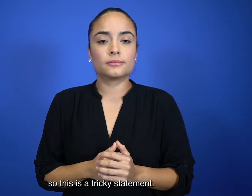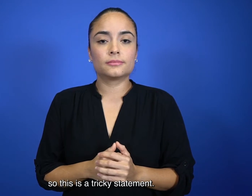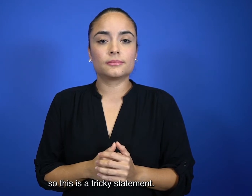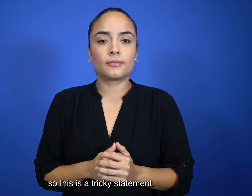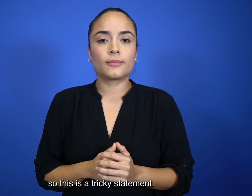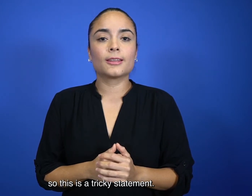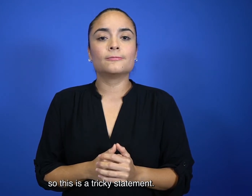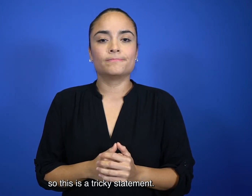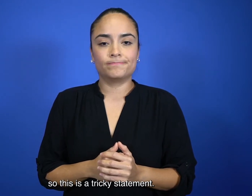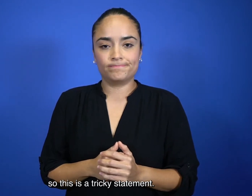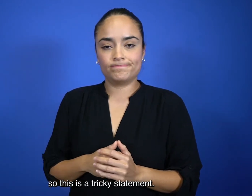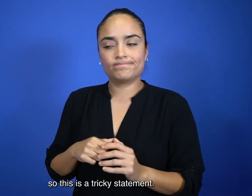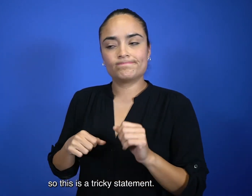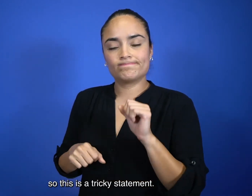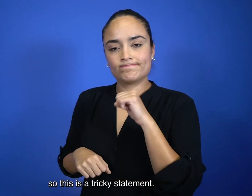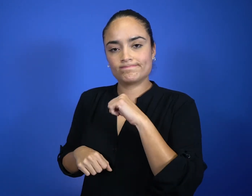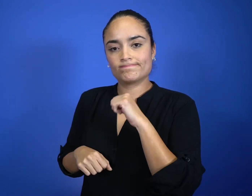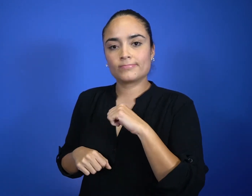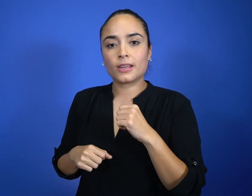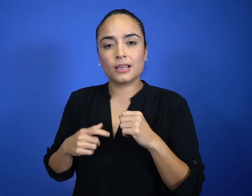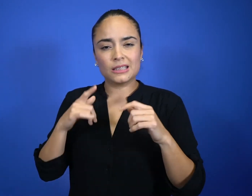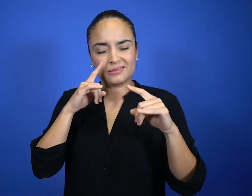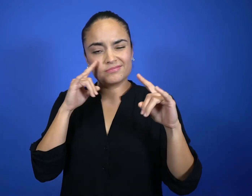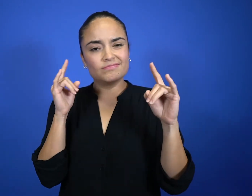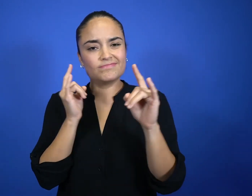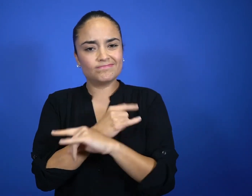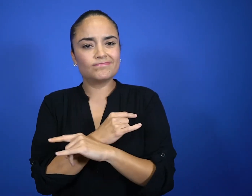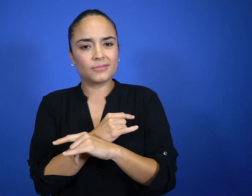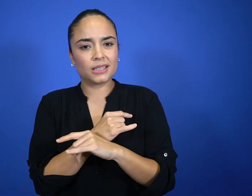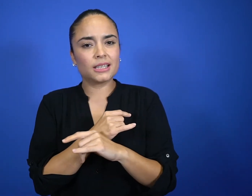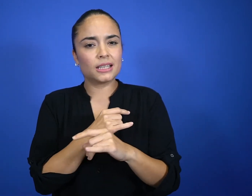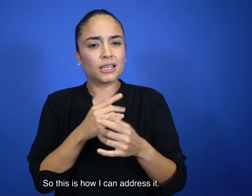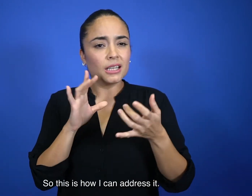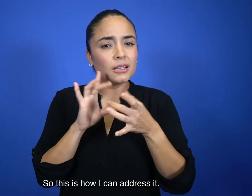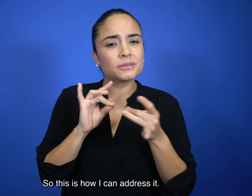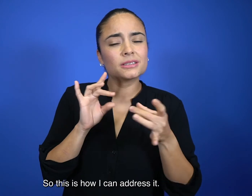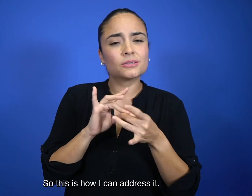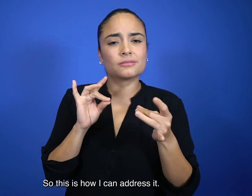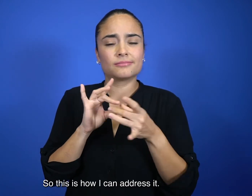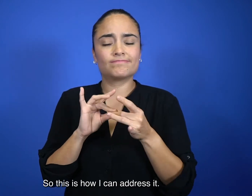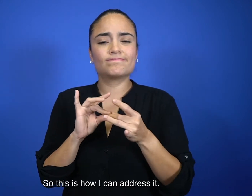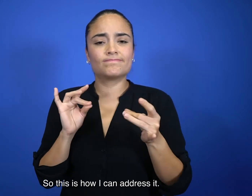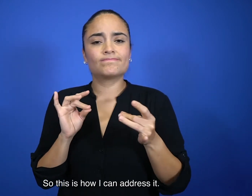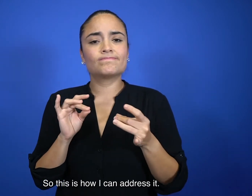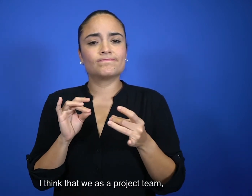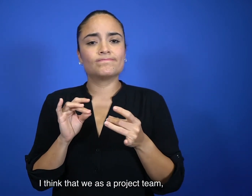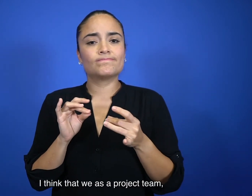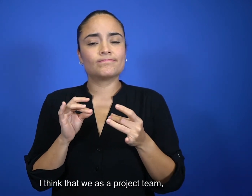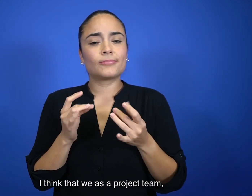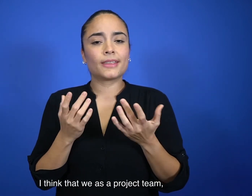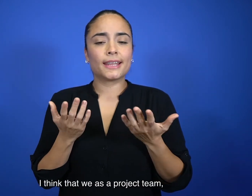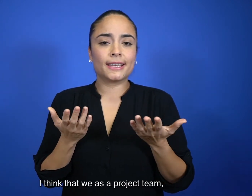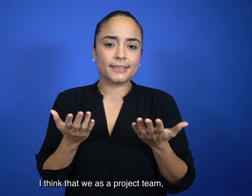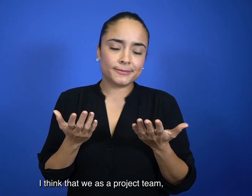tricky statement. So this is how I can address it. I think